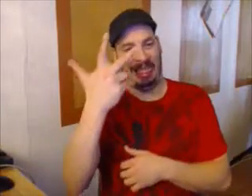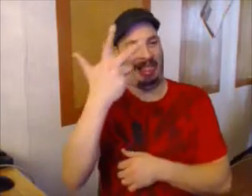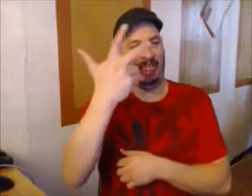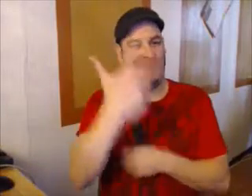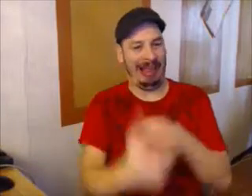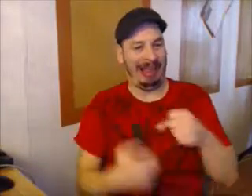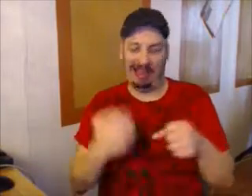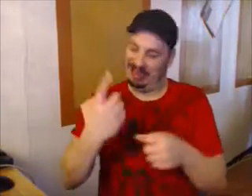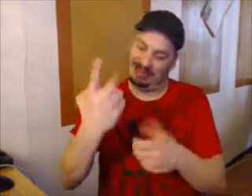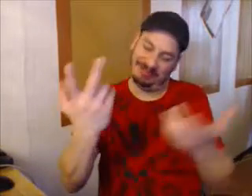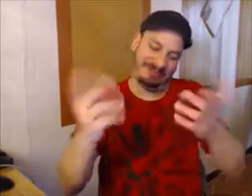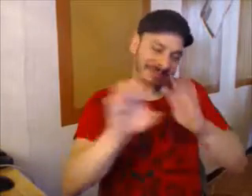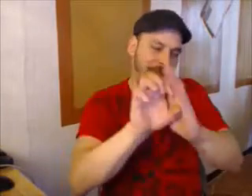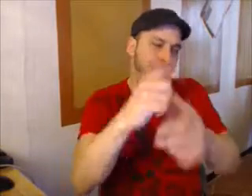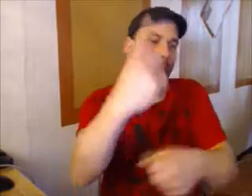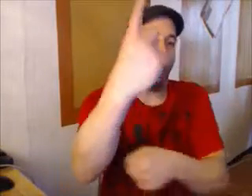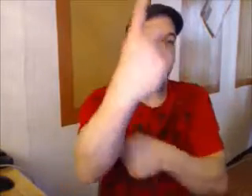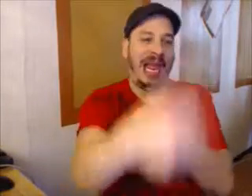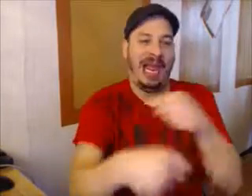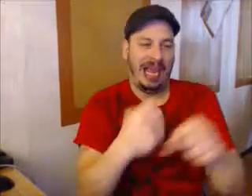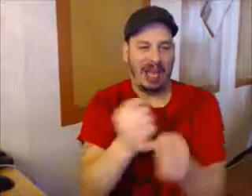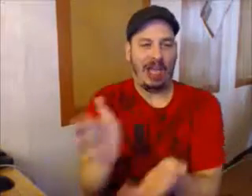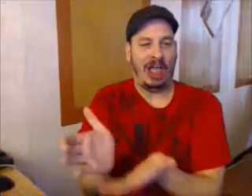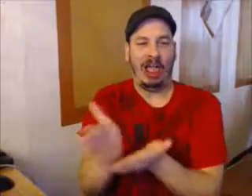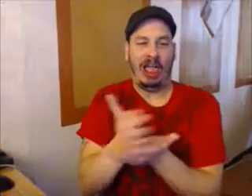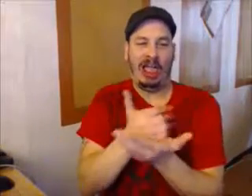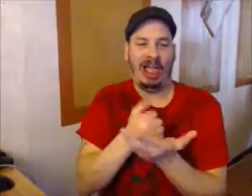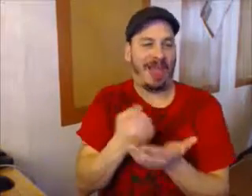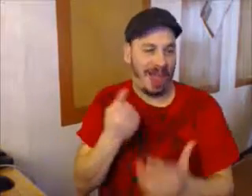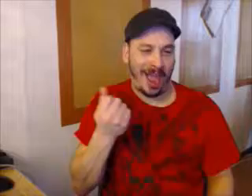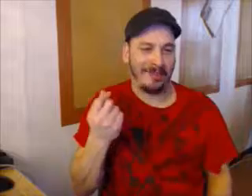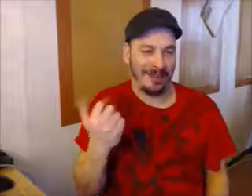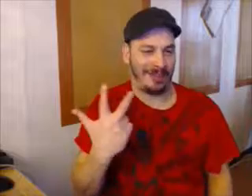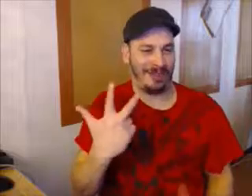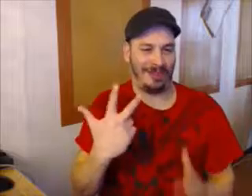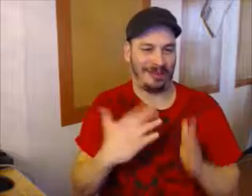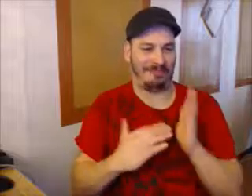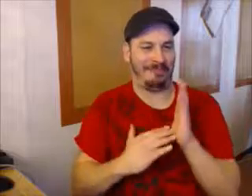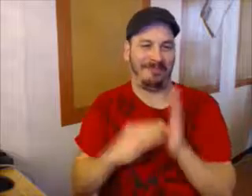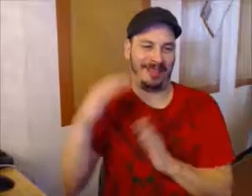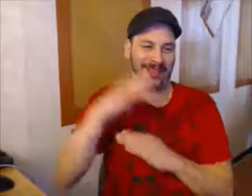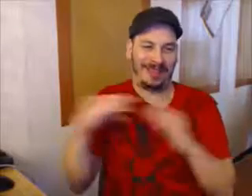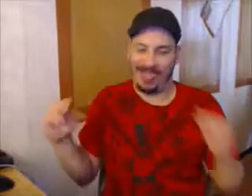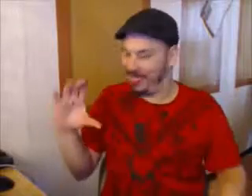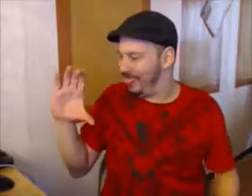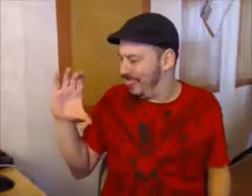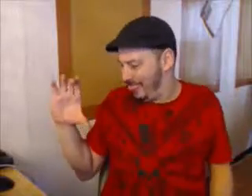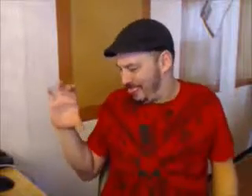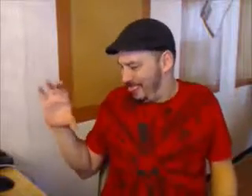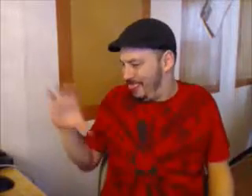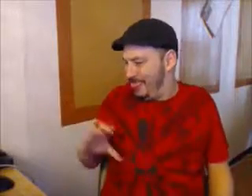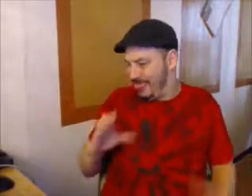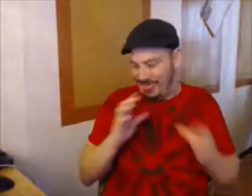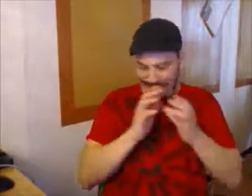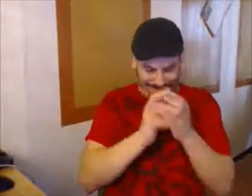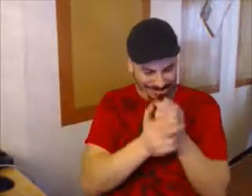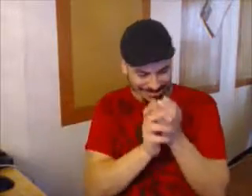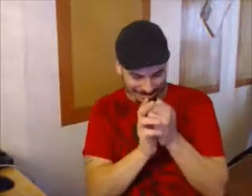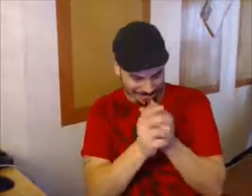should pay a little more. They've been blessed with success. They live in the greatest nation on earth. Paying a little bit more to solve this national problem, part of the